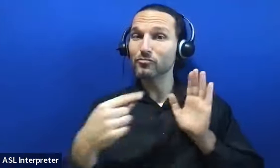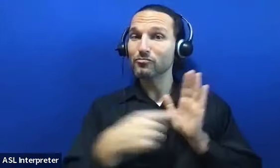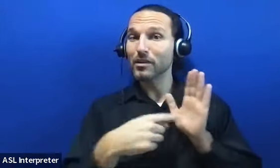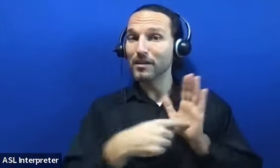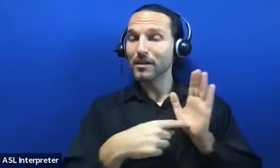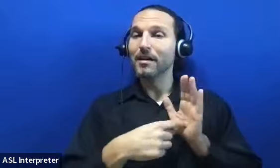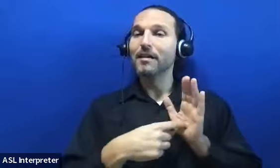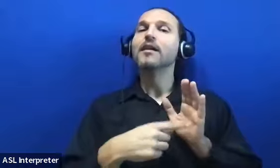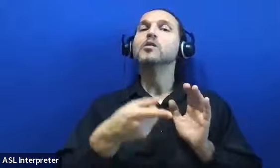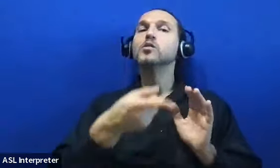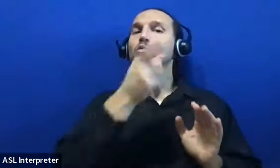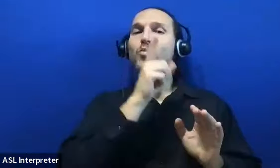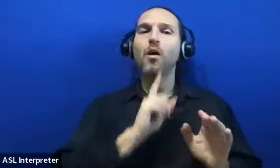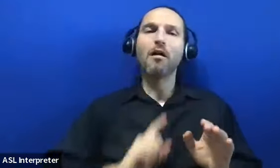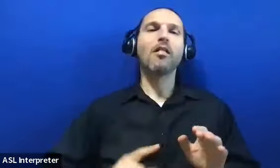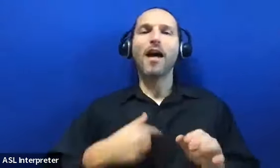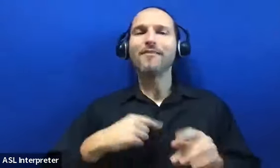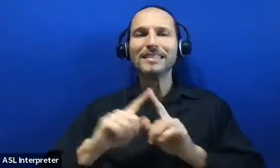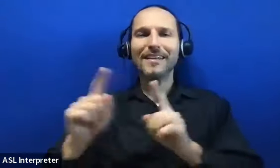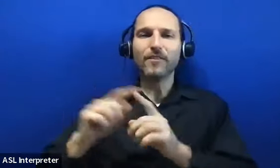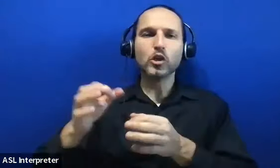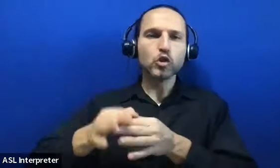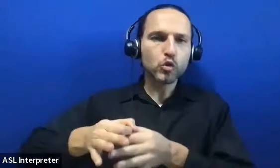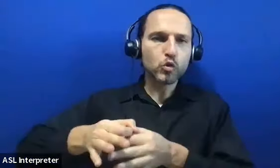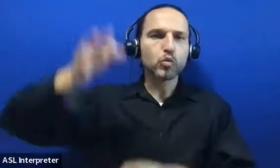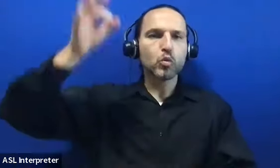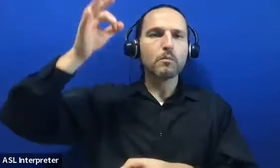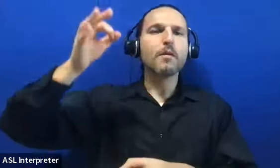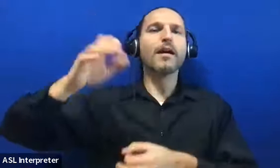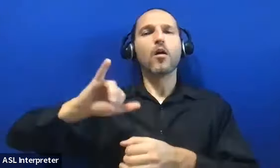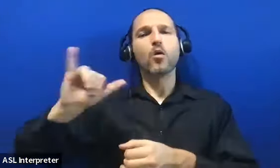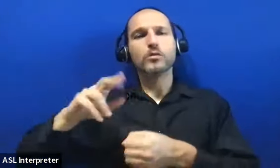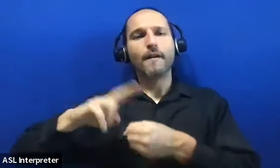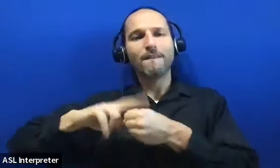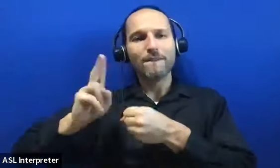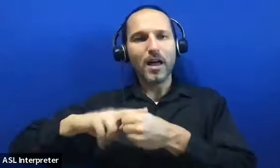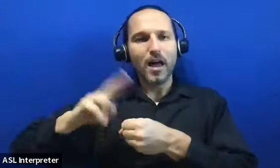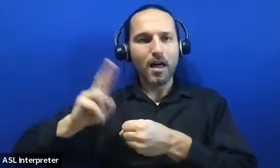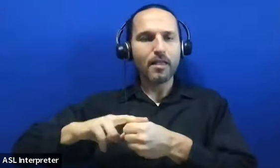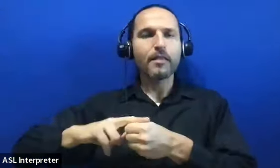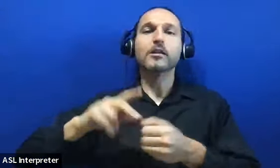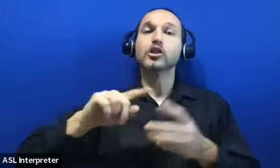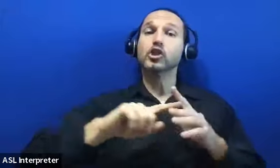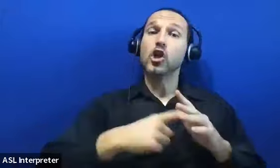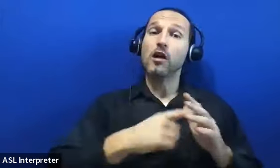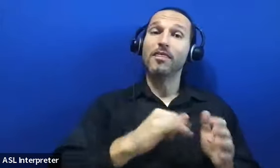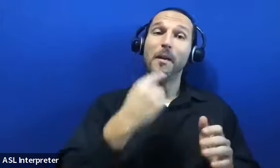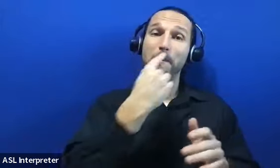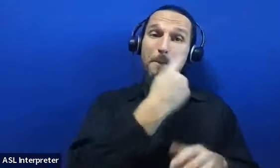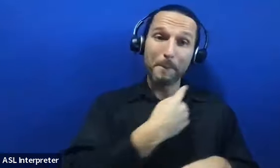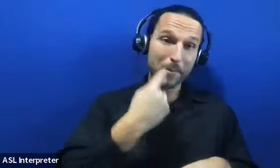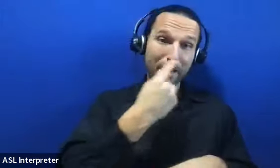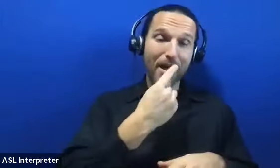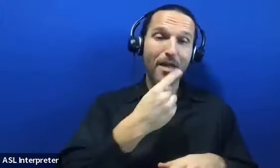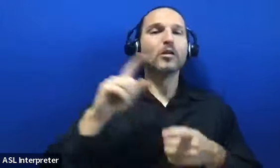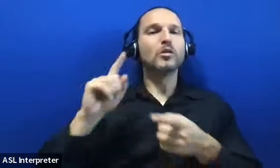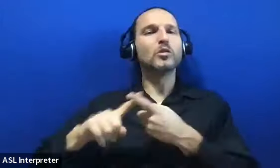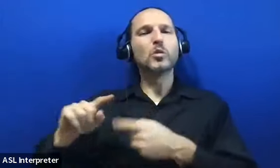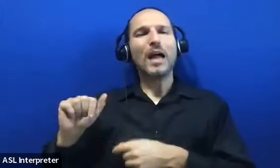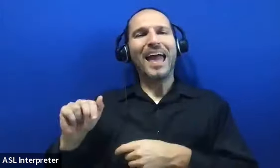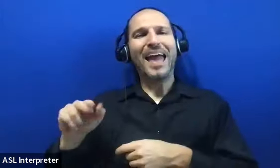is a series of valves and tubes, and it starts at the mouth and it ends down at the anus where we excrete our